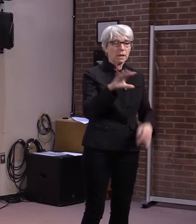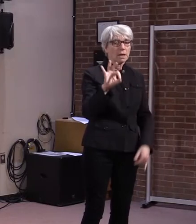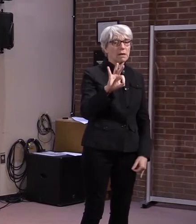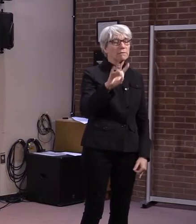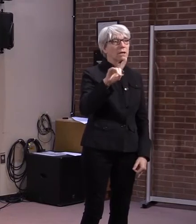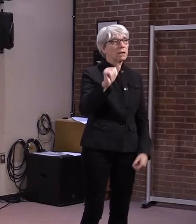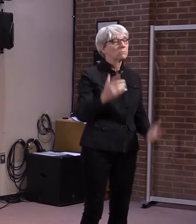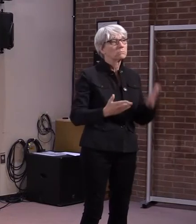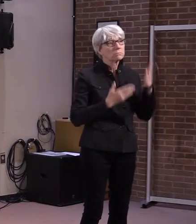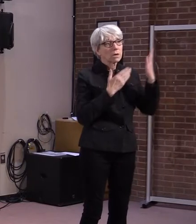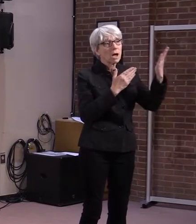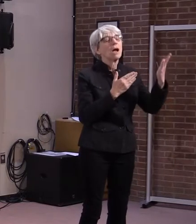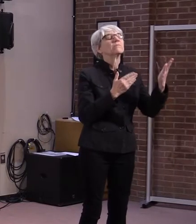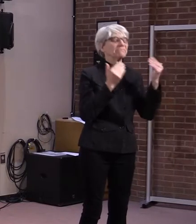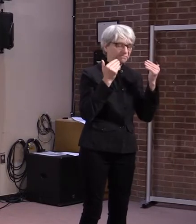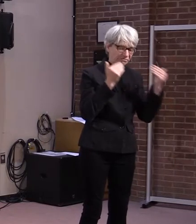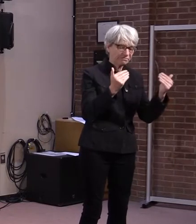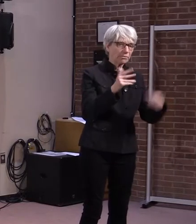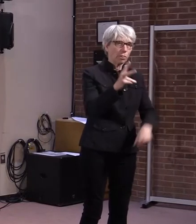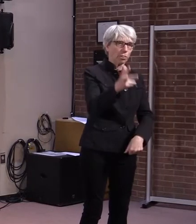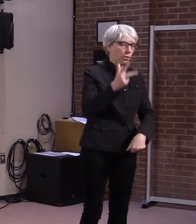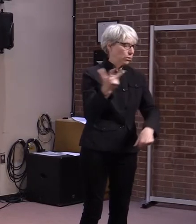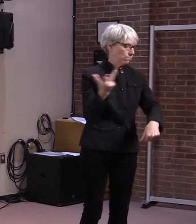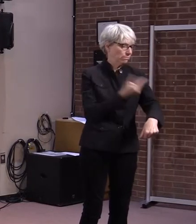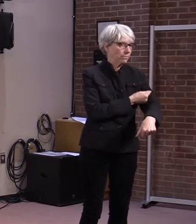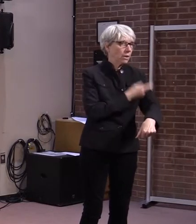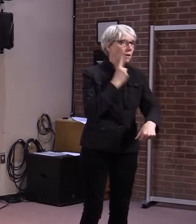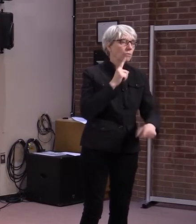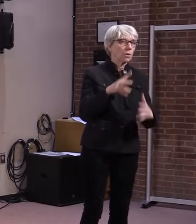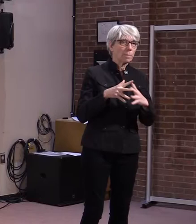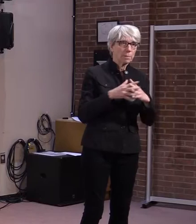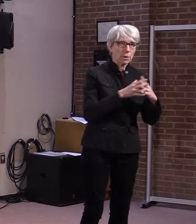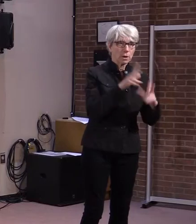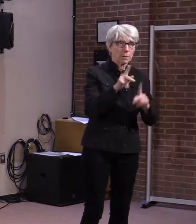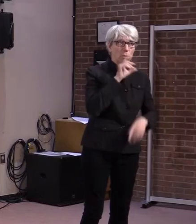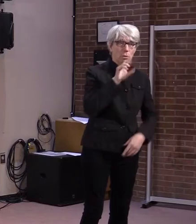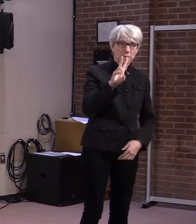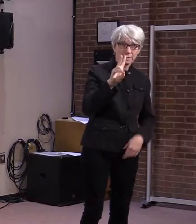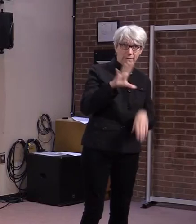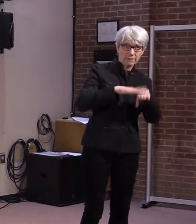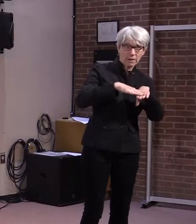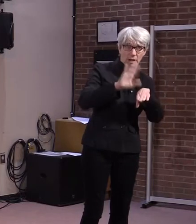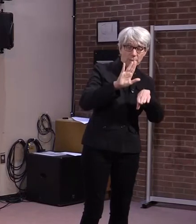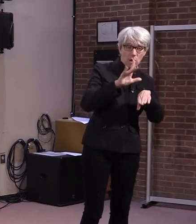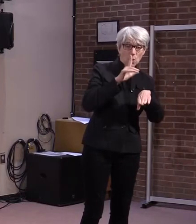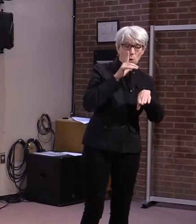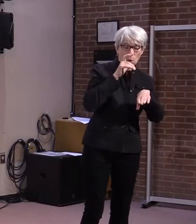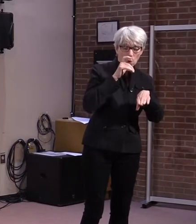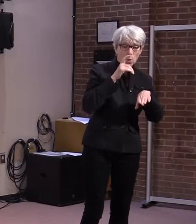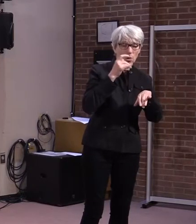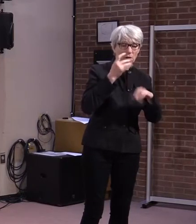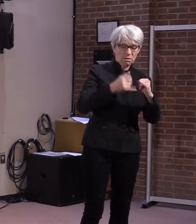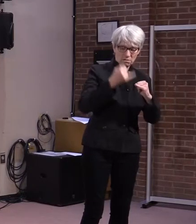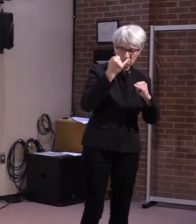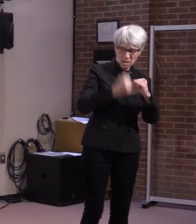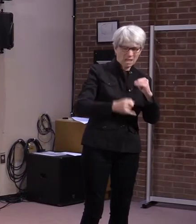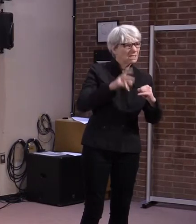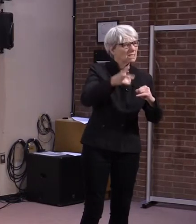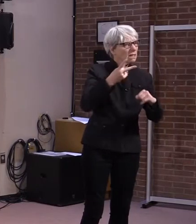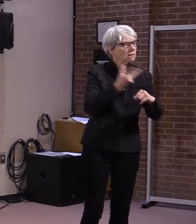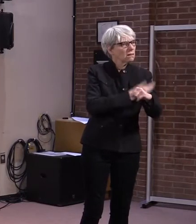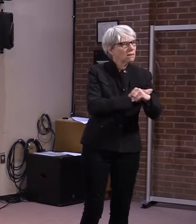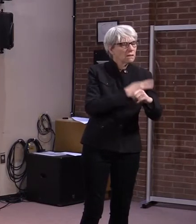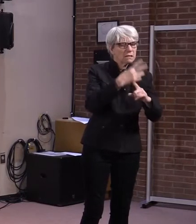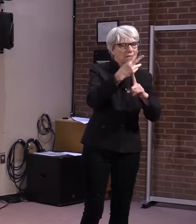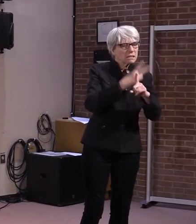a third Pfizer dose for Americans 65 and up who were last vaccinated at least 6 months ago.